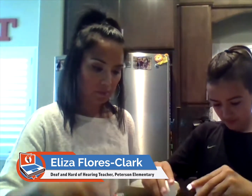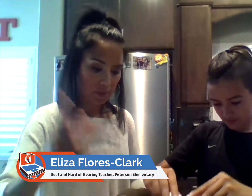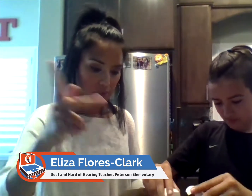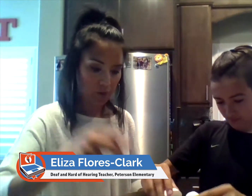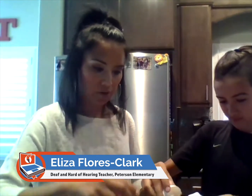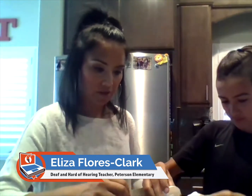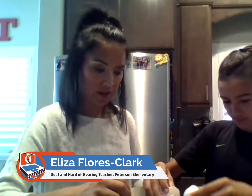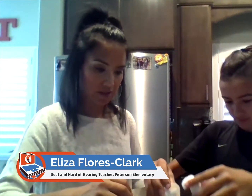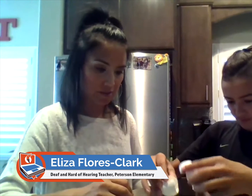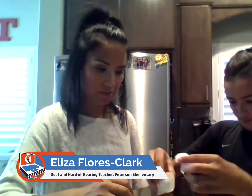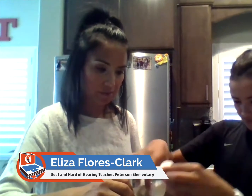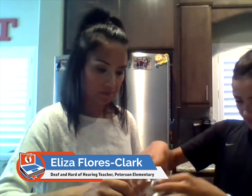Perfect.